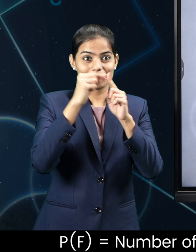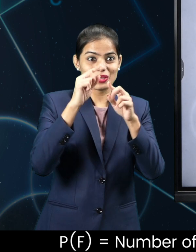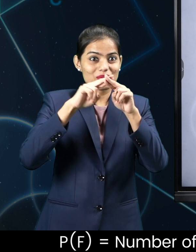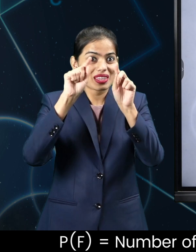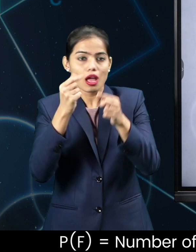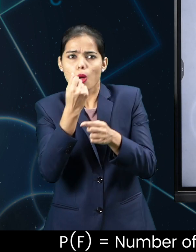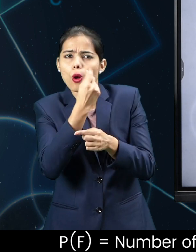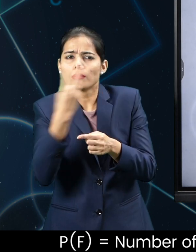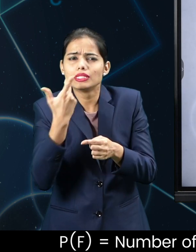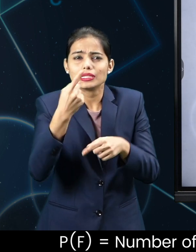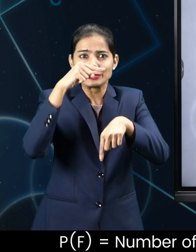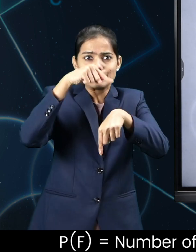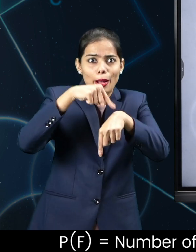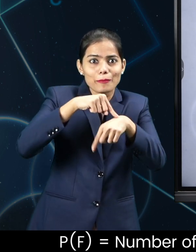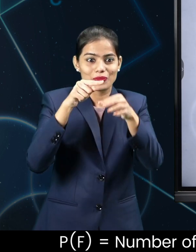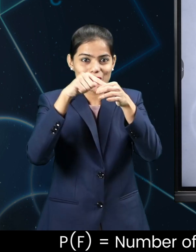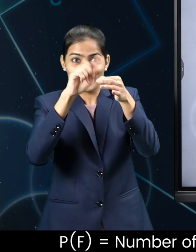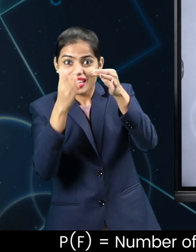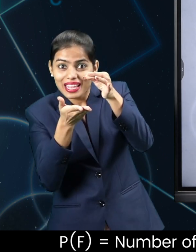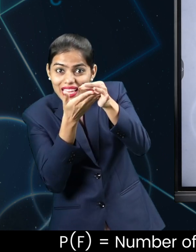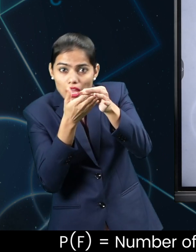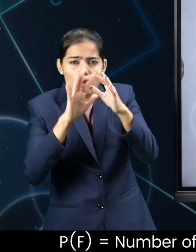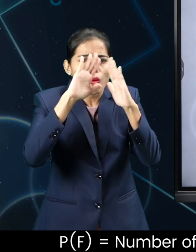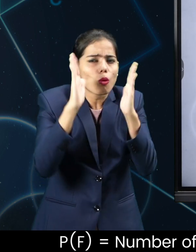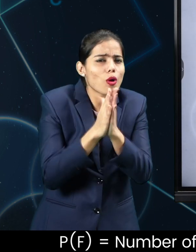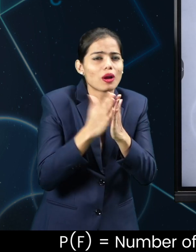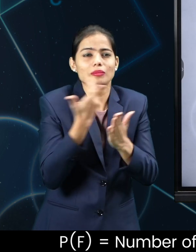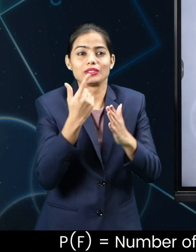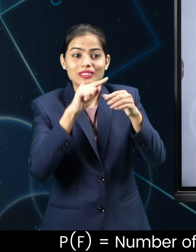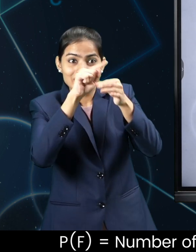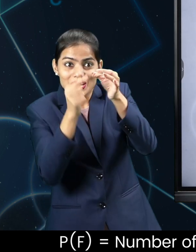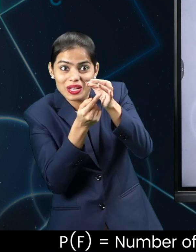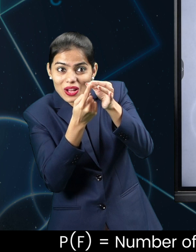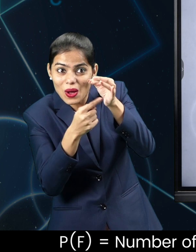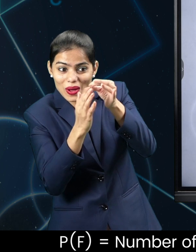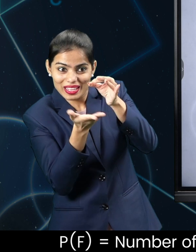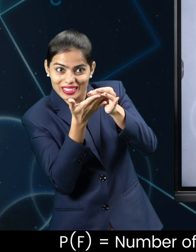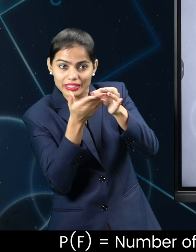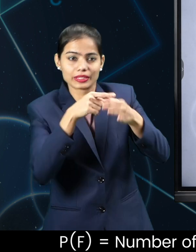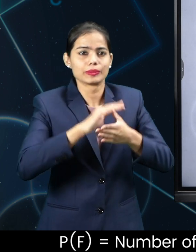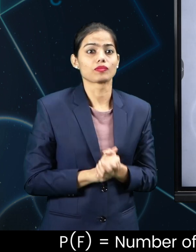P of F is equal to number of times tails turned up divided by total number of trials.